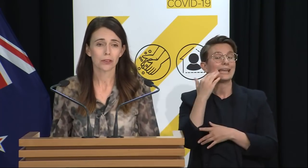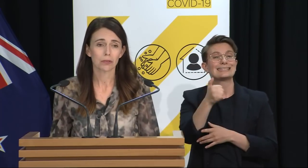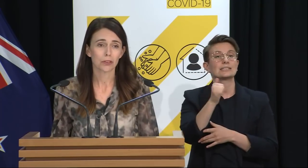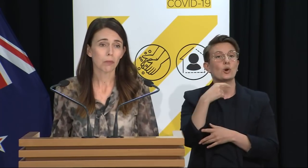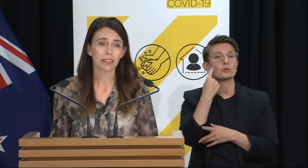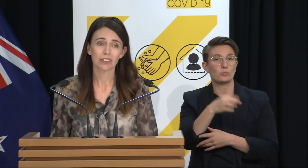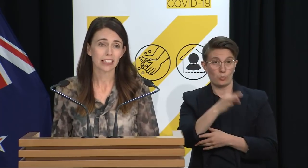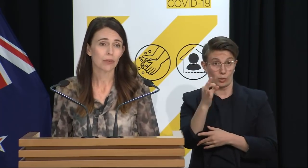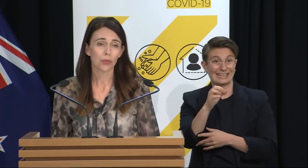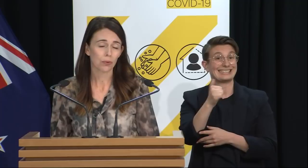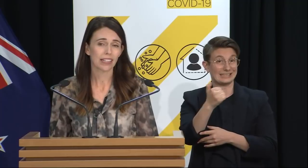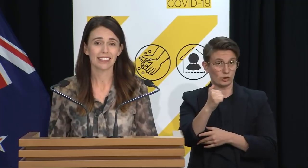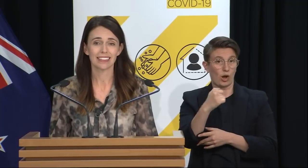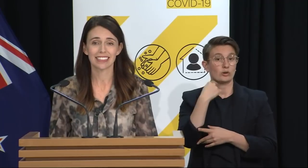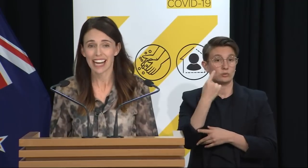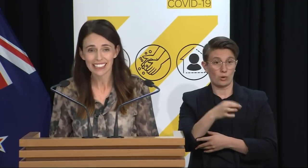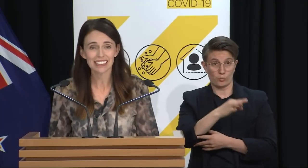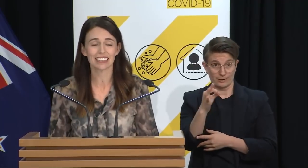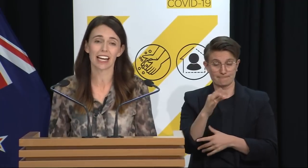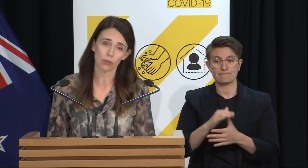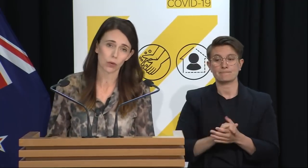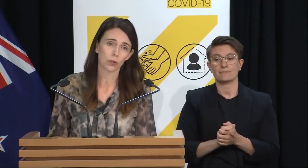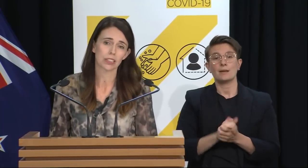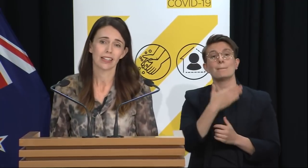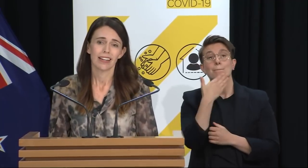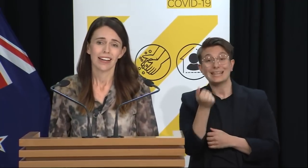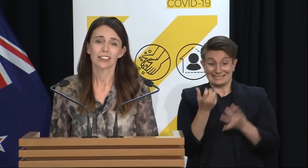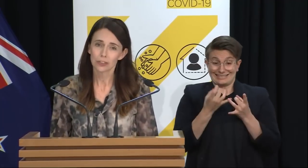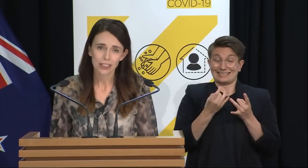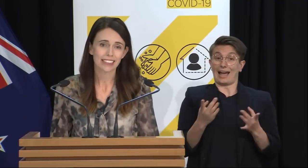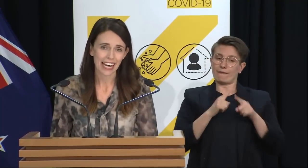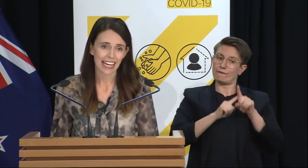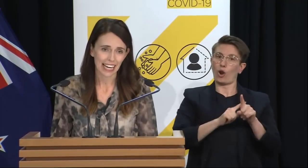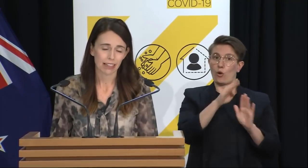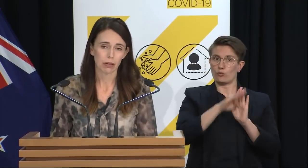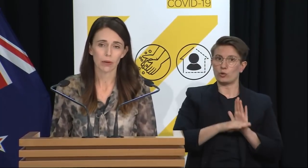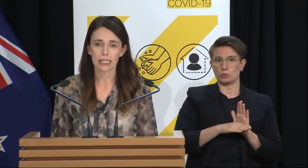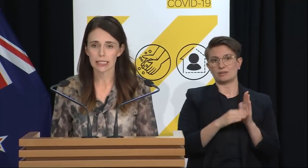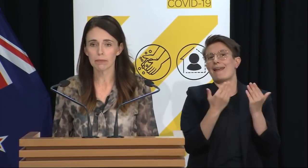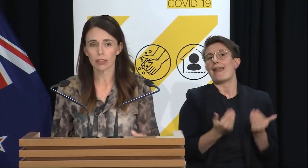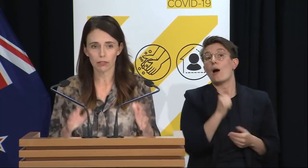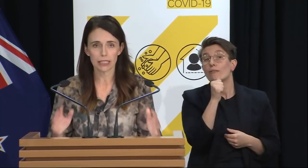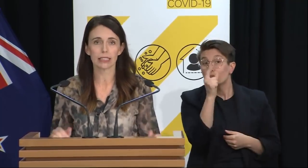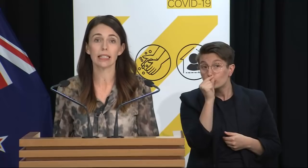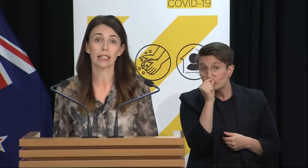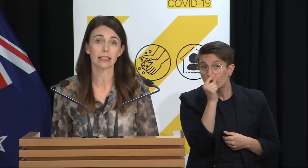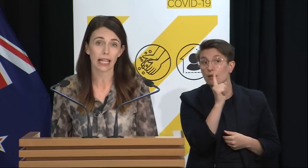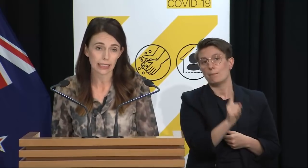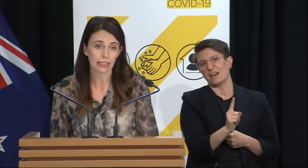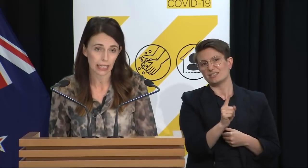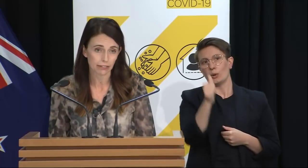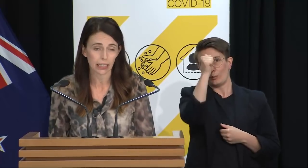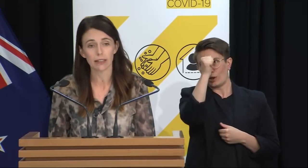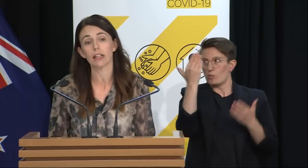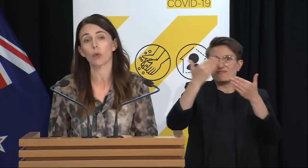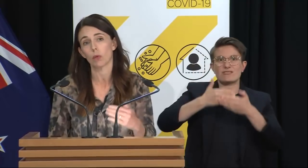people, though, to adopt those level 3 standards and rules as soon as they can, but we accept that obviously it is late